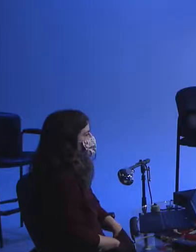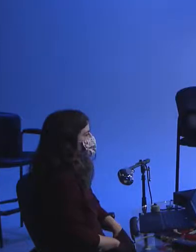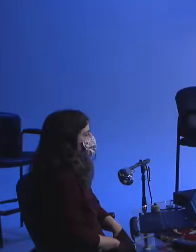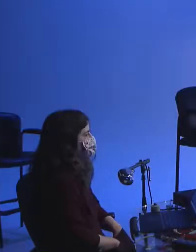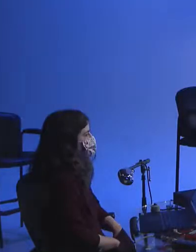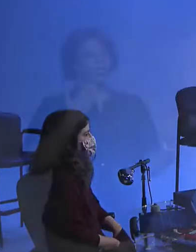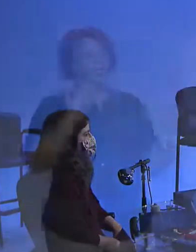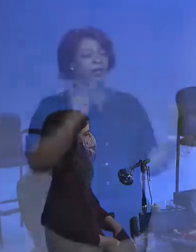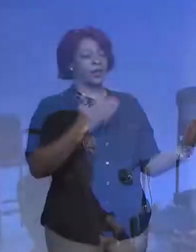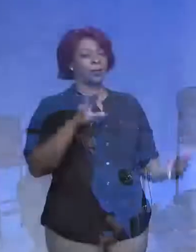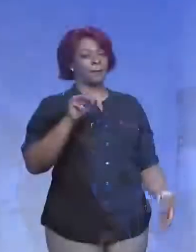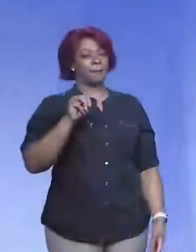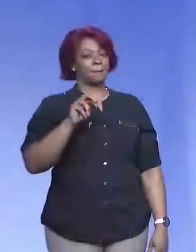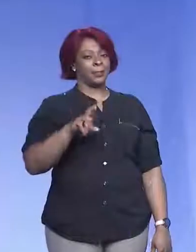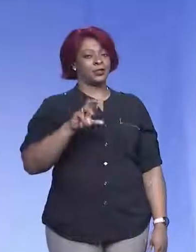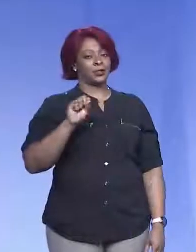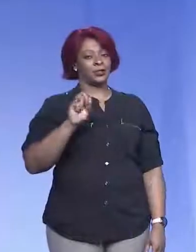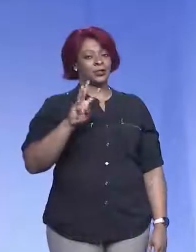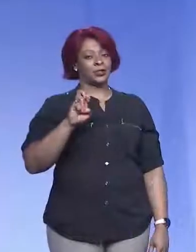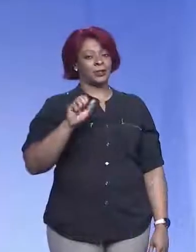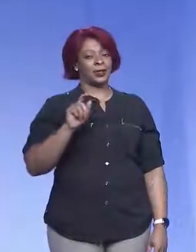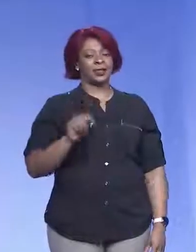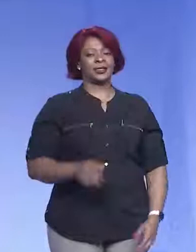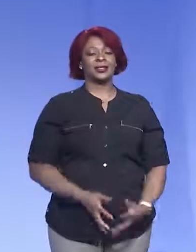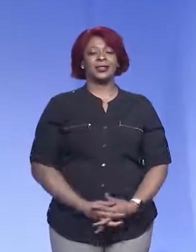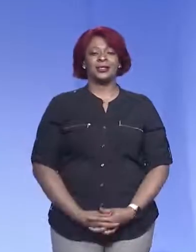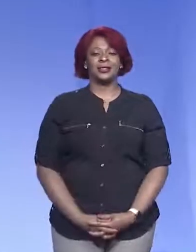Thank you, Mr. Sweat.